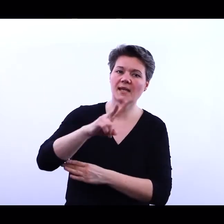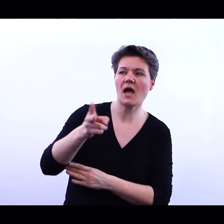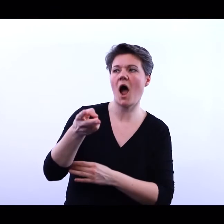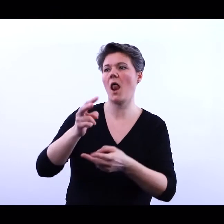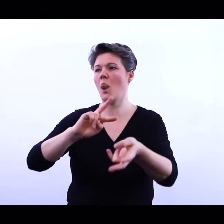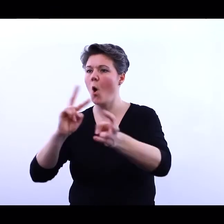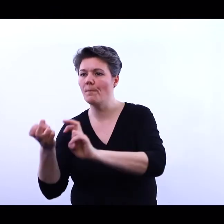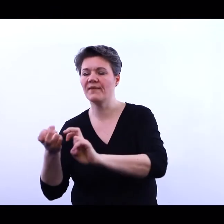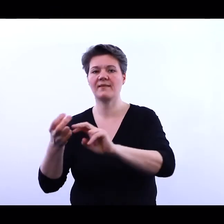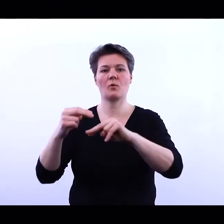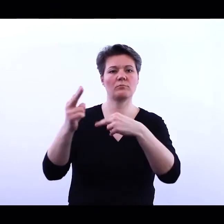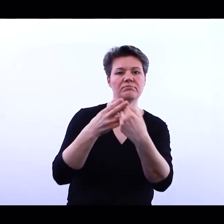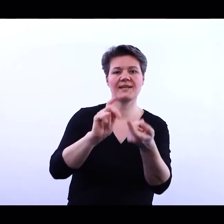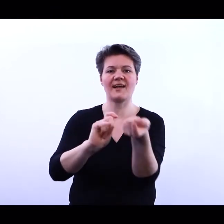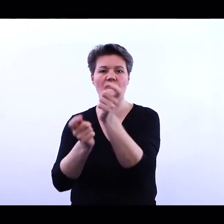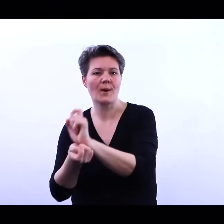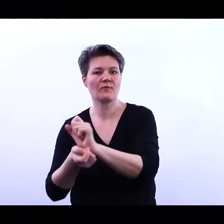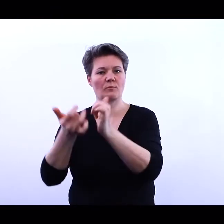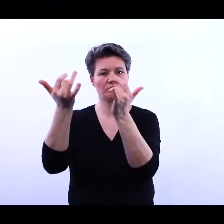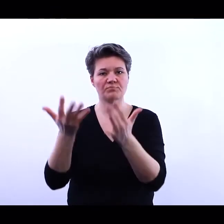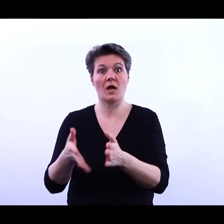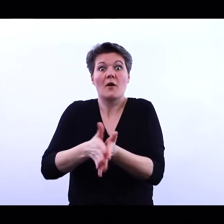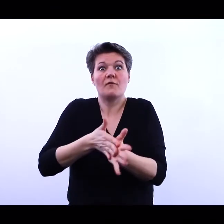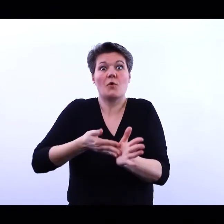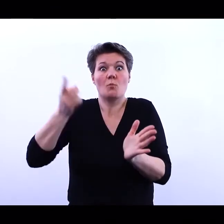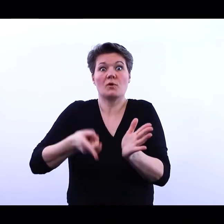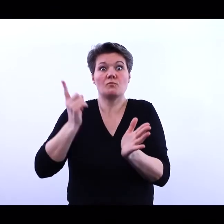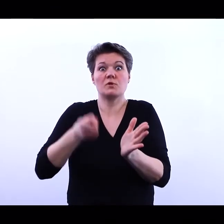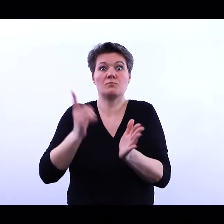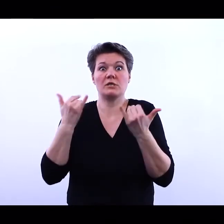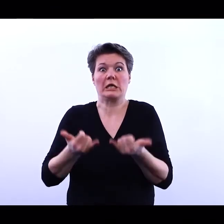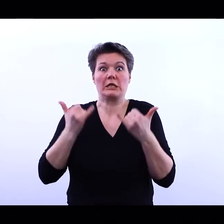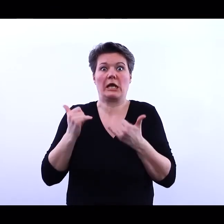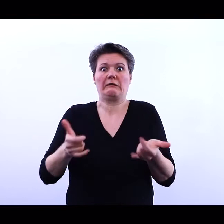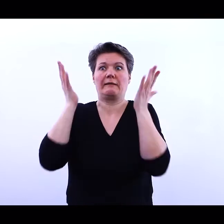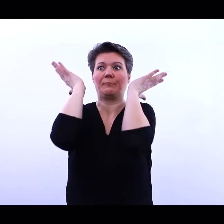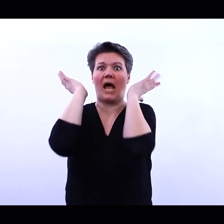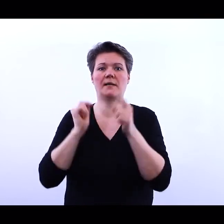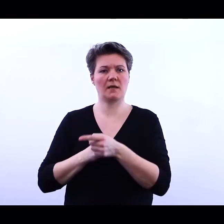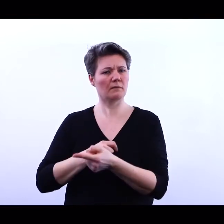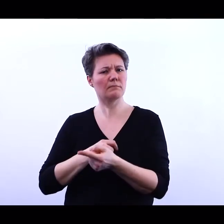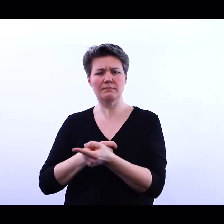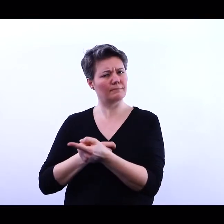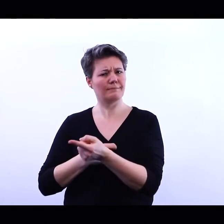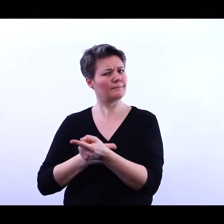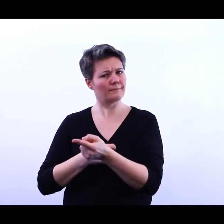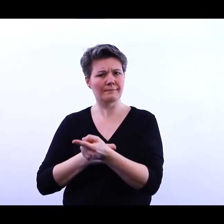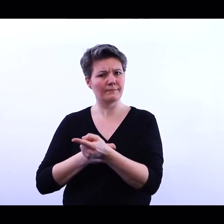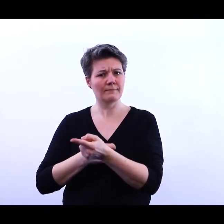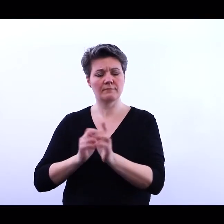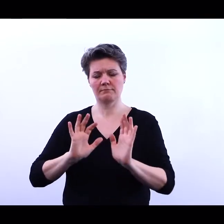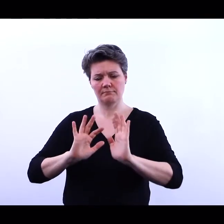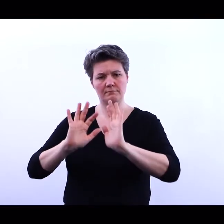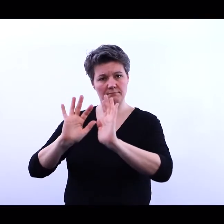technology adoption and transformation. There's this feeling that we have to do it right now. But if we are saying we're going